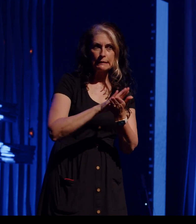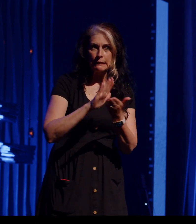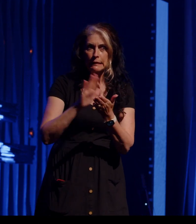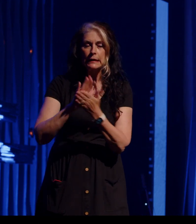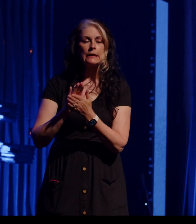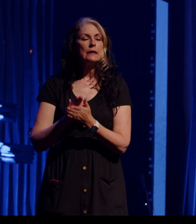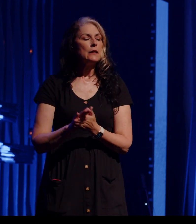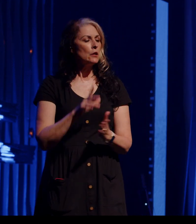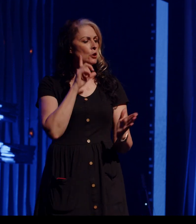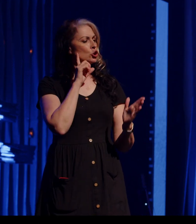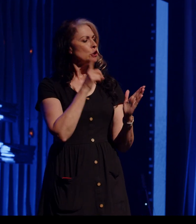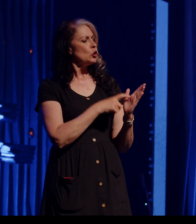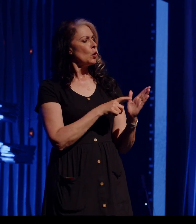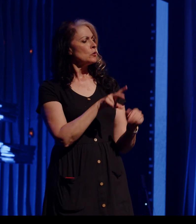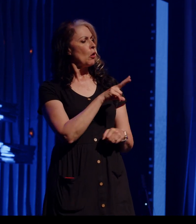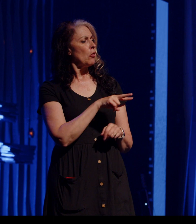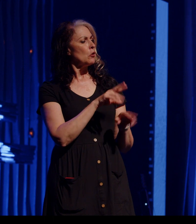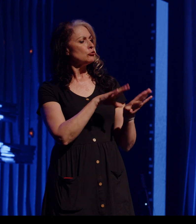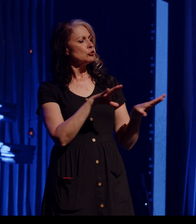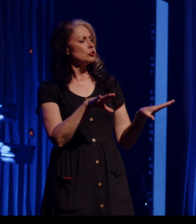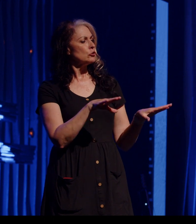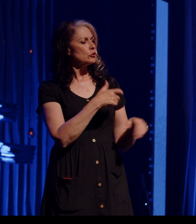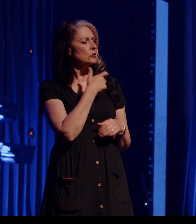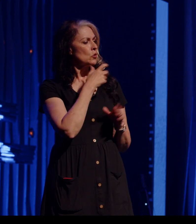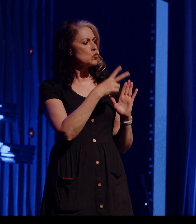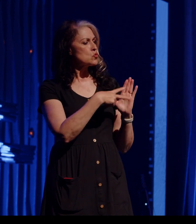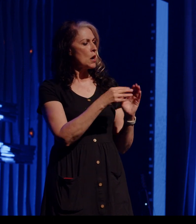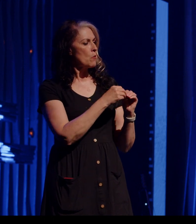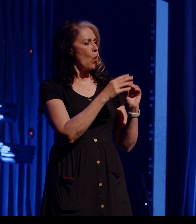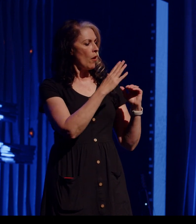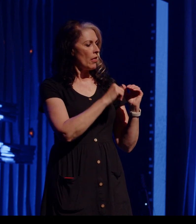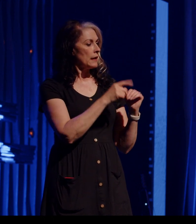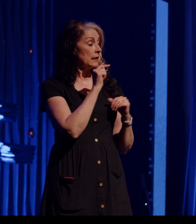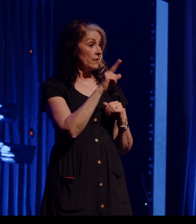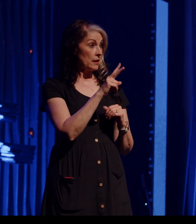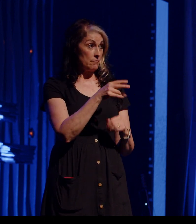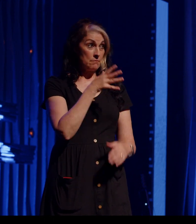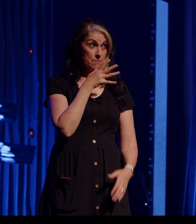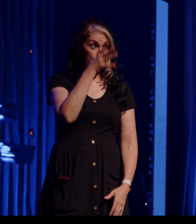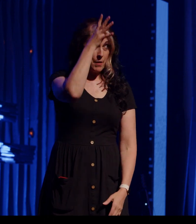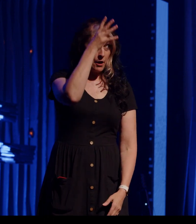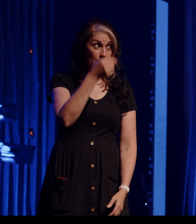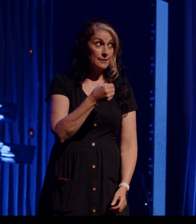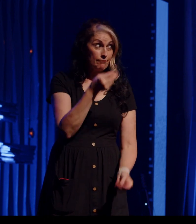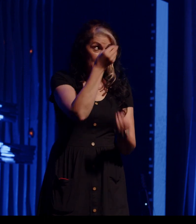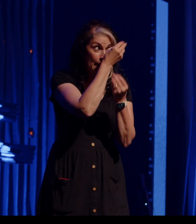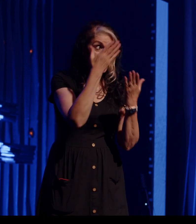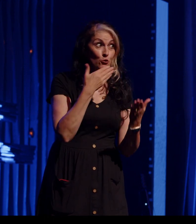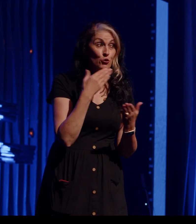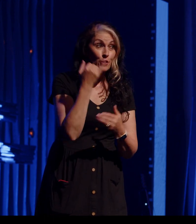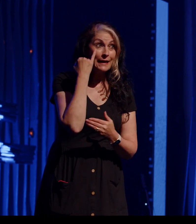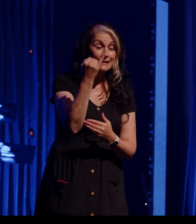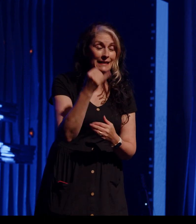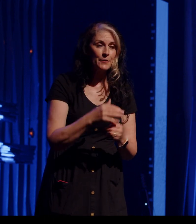they read far more than they watched television. Parents, that's a good idea for all of our kids. The